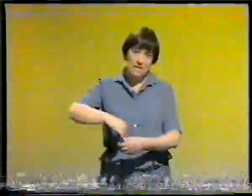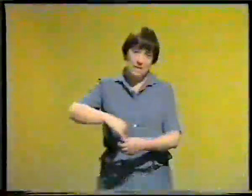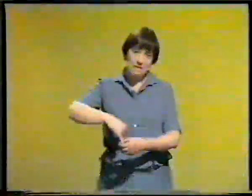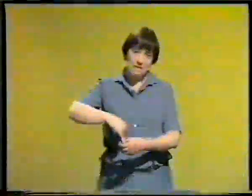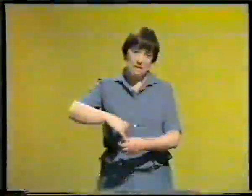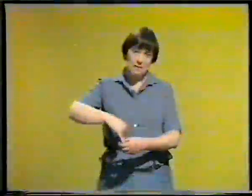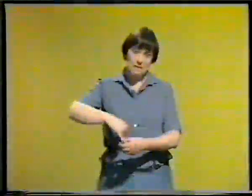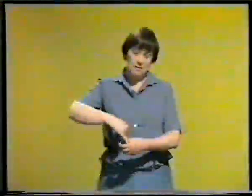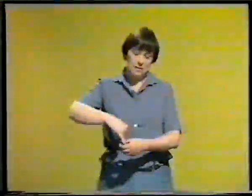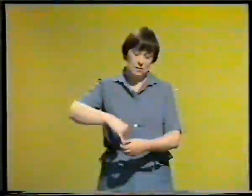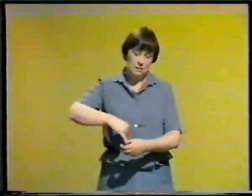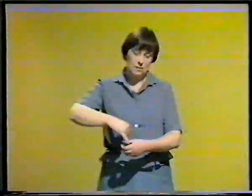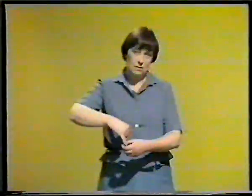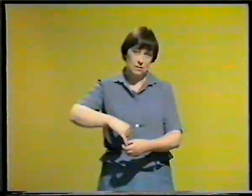Medicine.